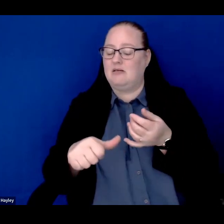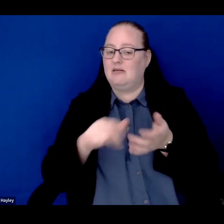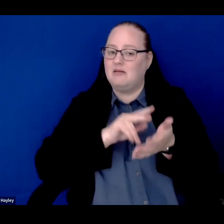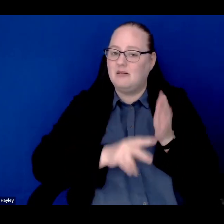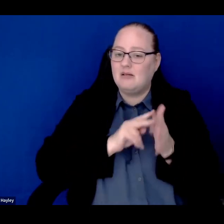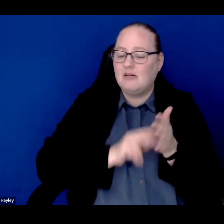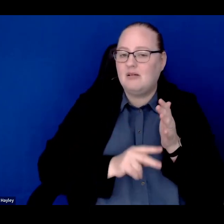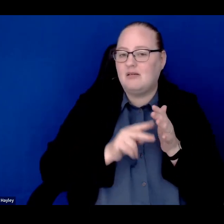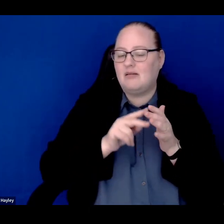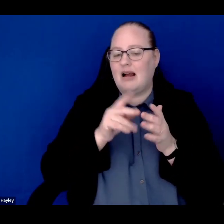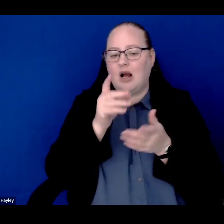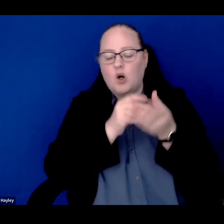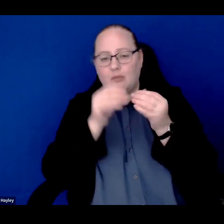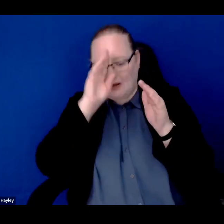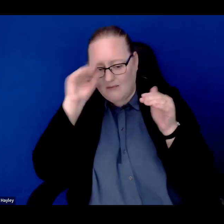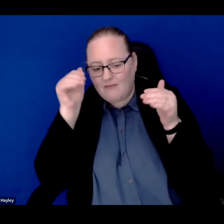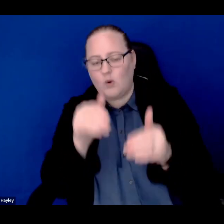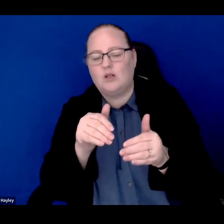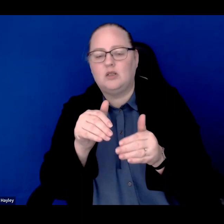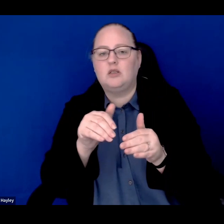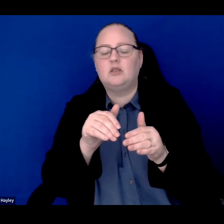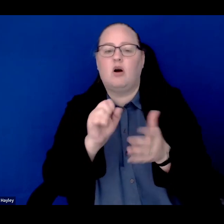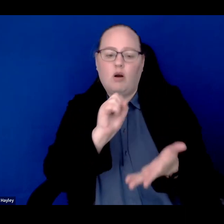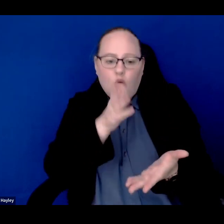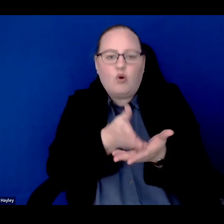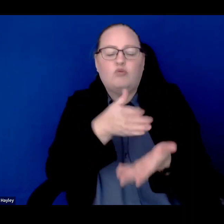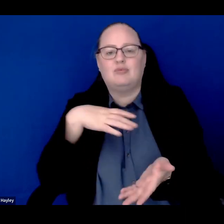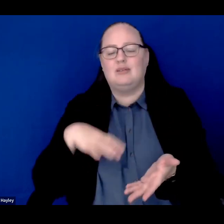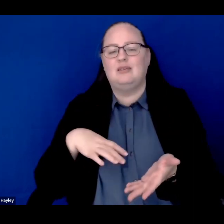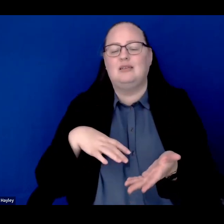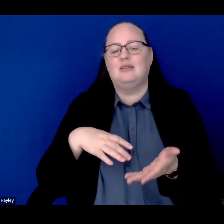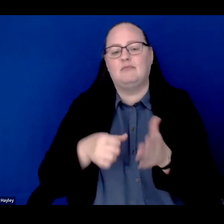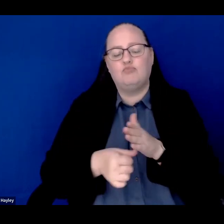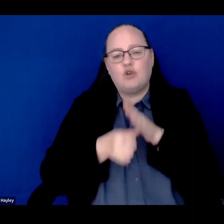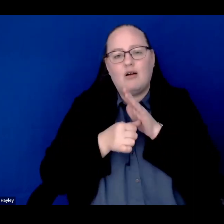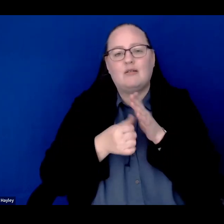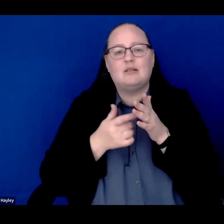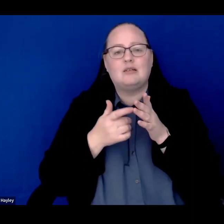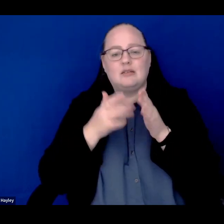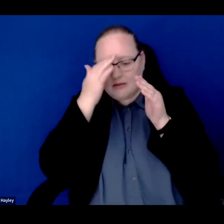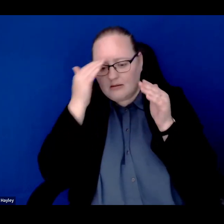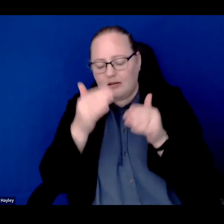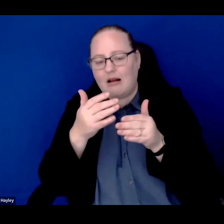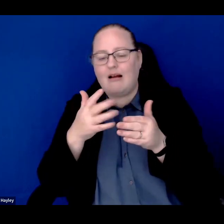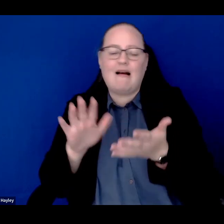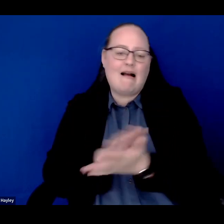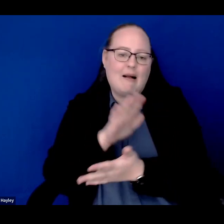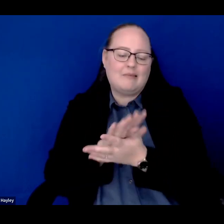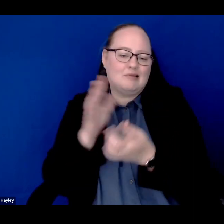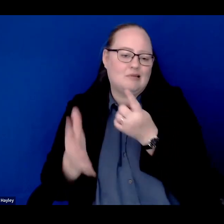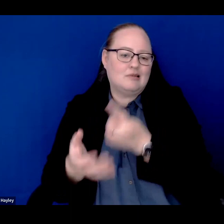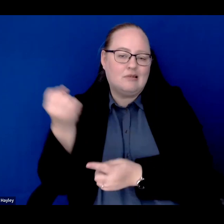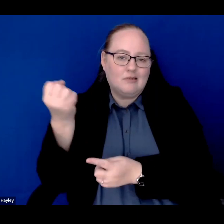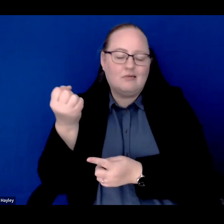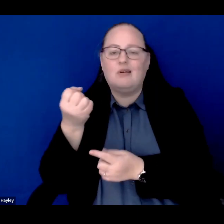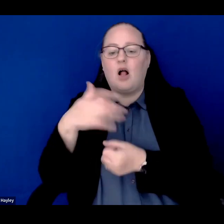needs, that prioritizes sectors that are very, happiness intensive, and that kind of,